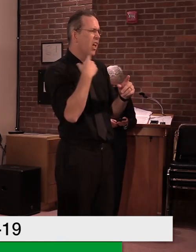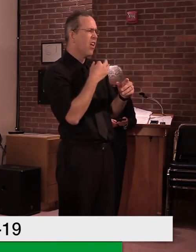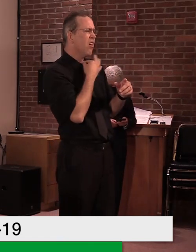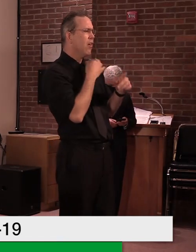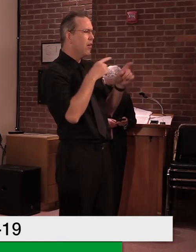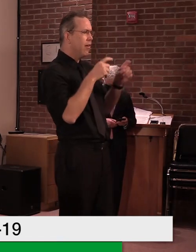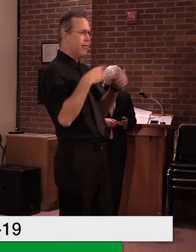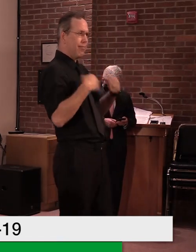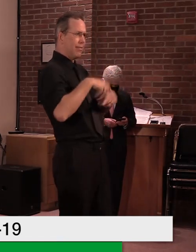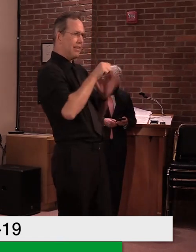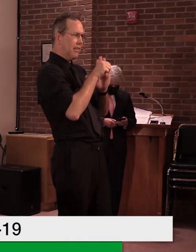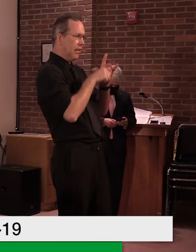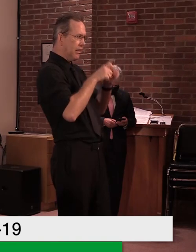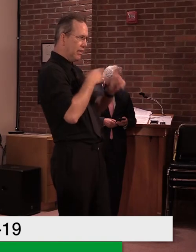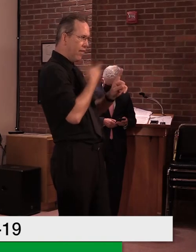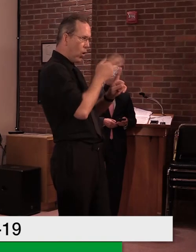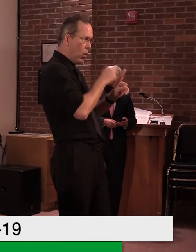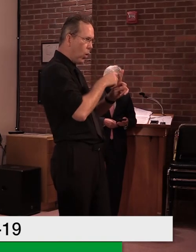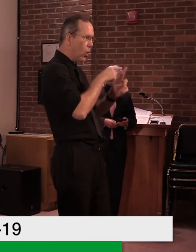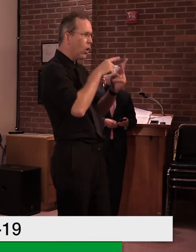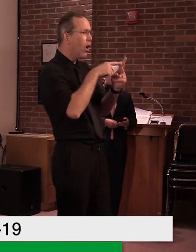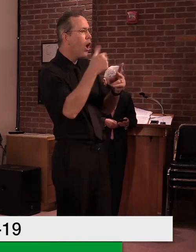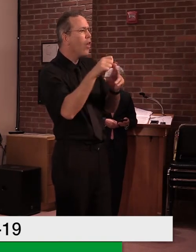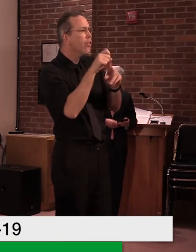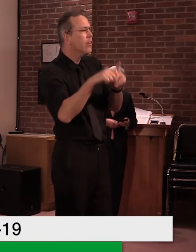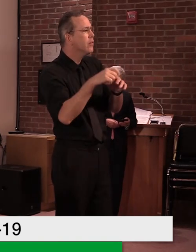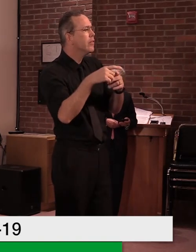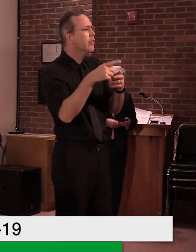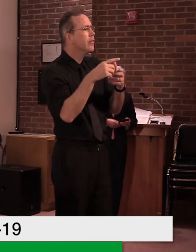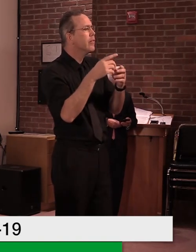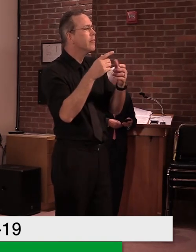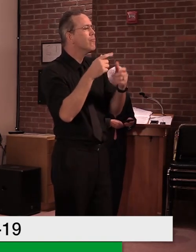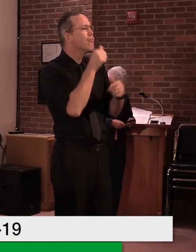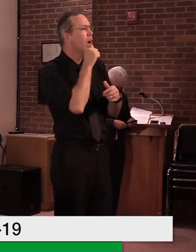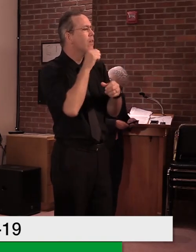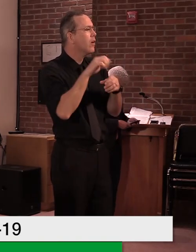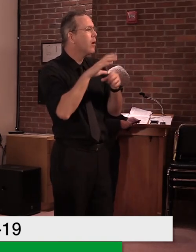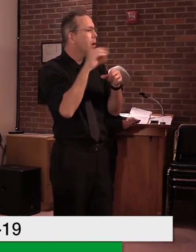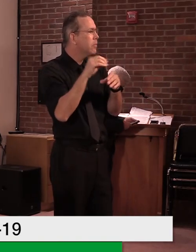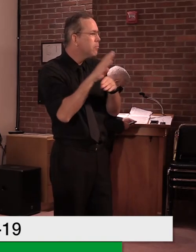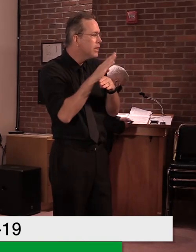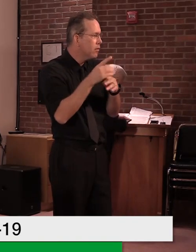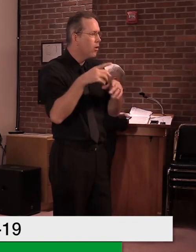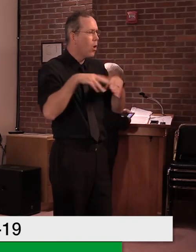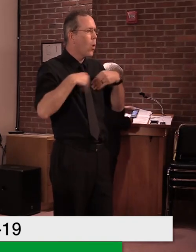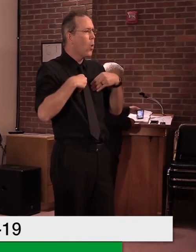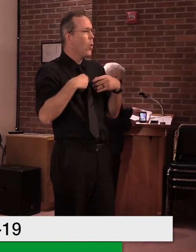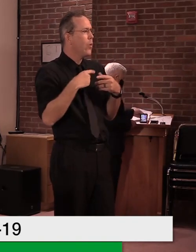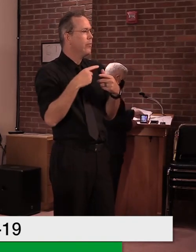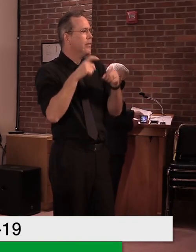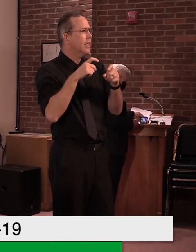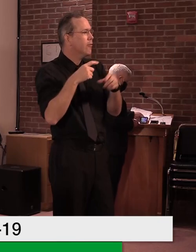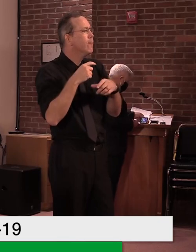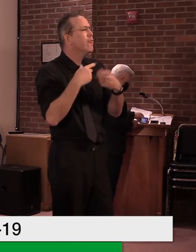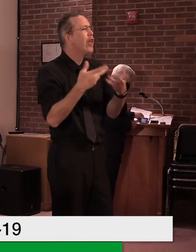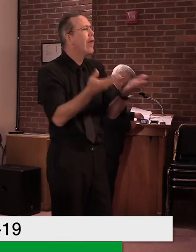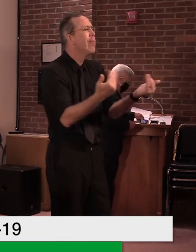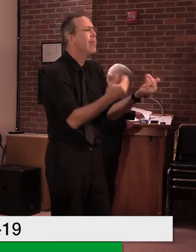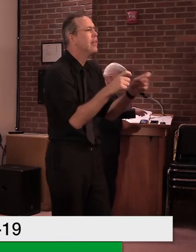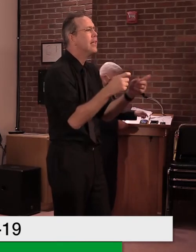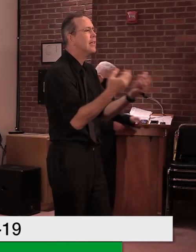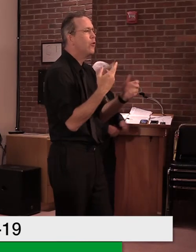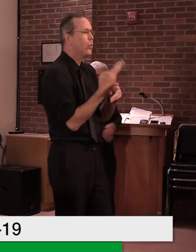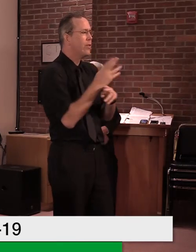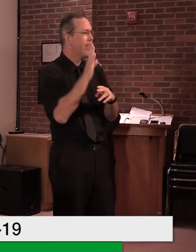necessarily accurate right now. As they fight for those dollars, are you concerned that it becomes more of a business rather